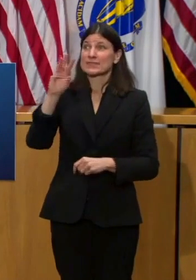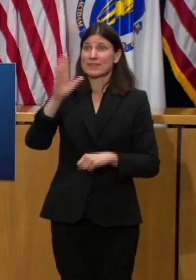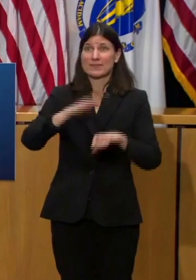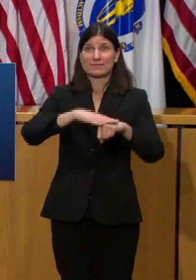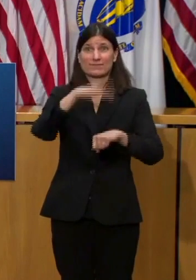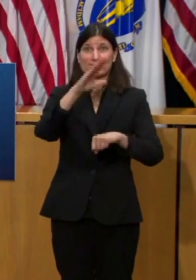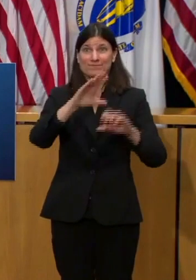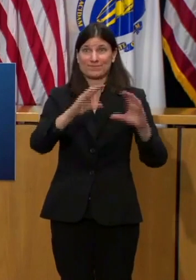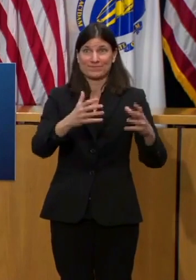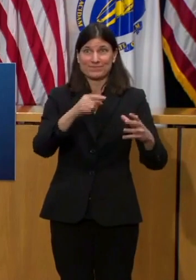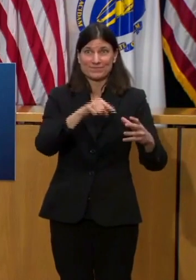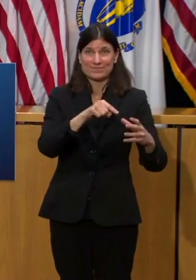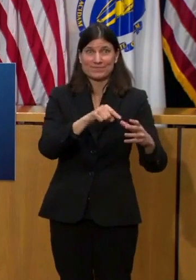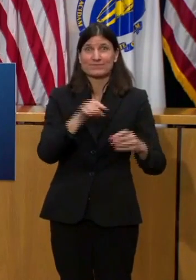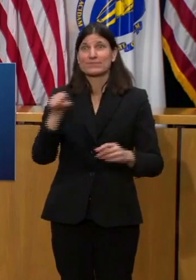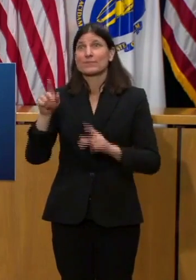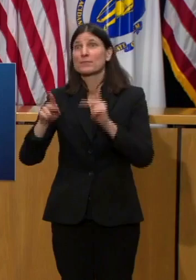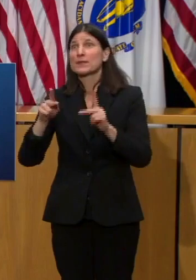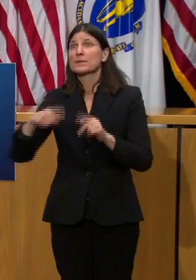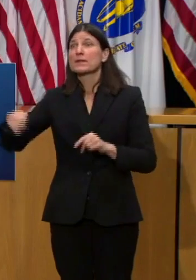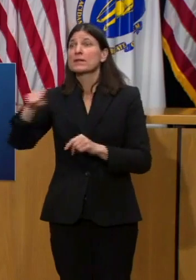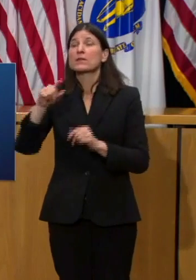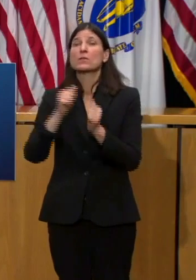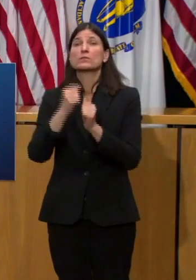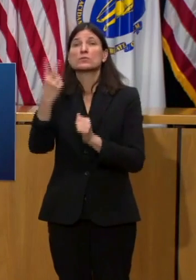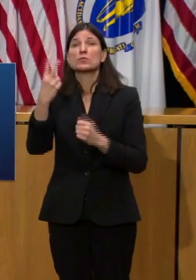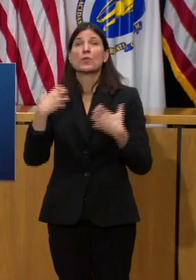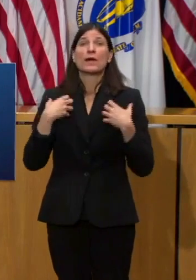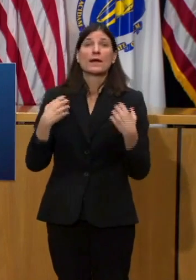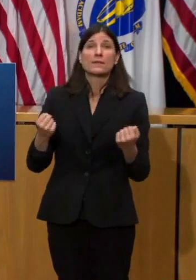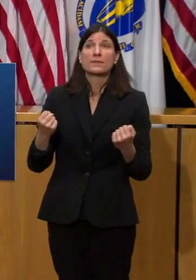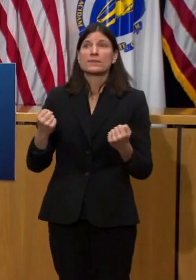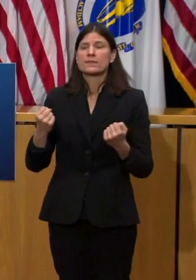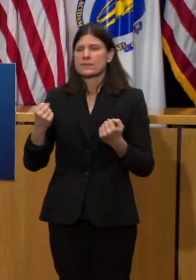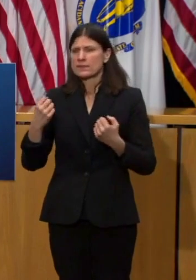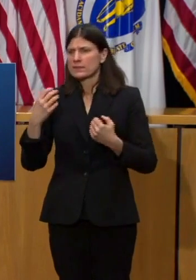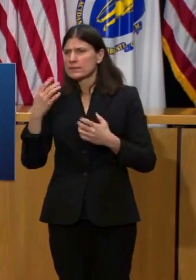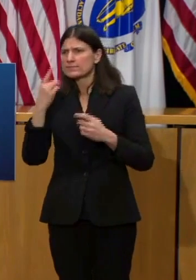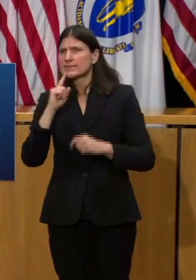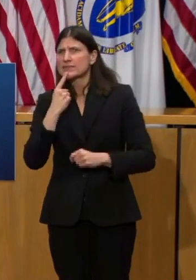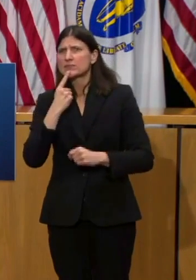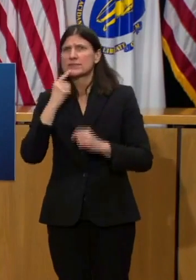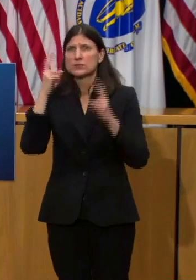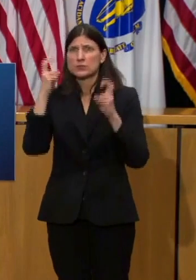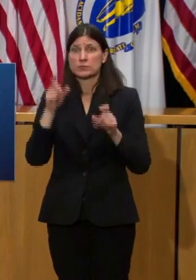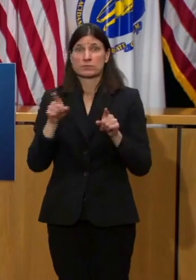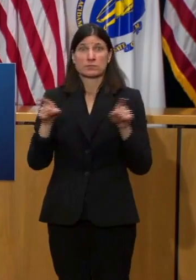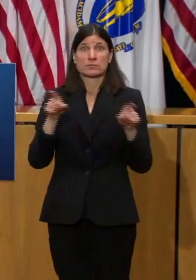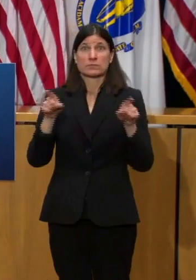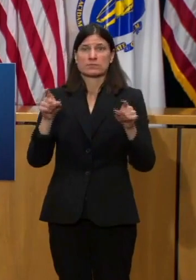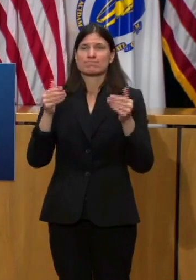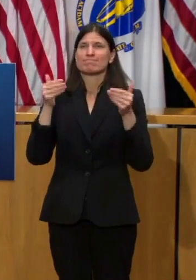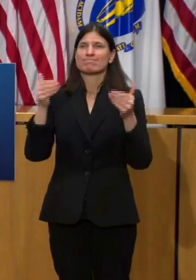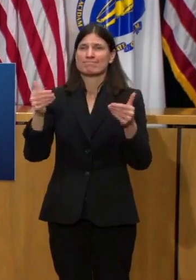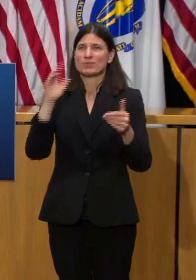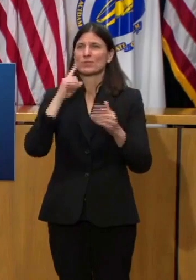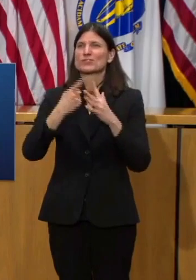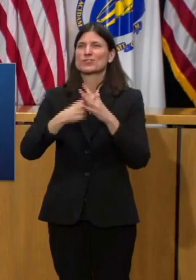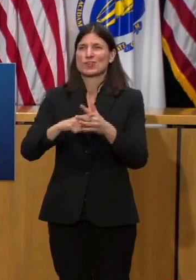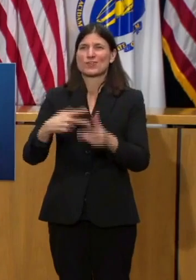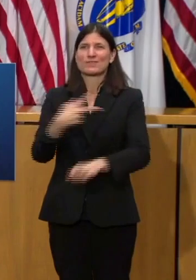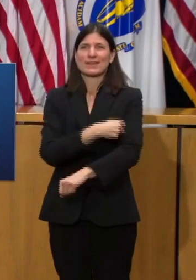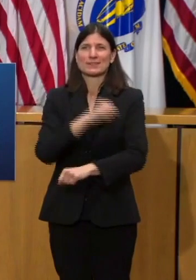more certain medical conditions will be eligible for the COVID vaccine beginning tomorrow, Thursday, February